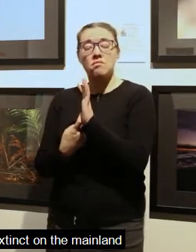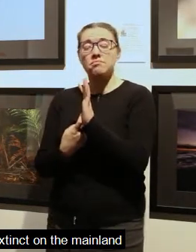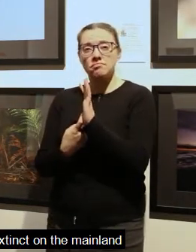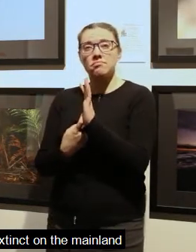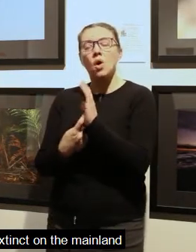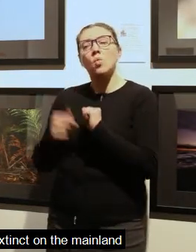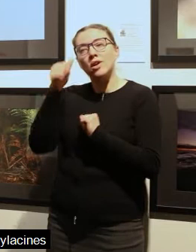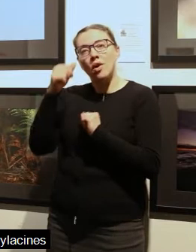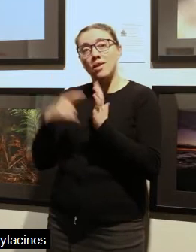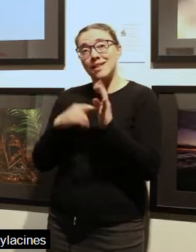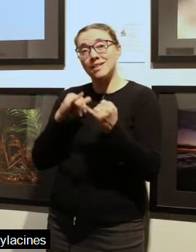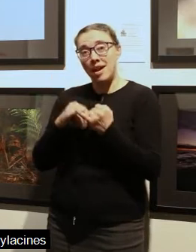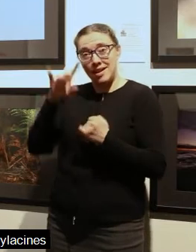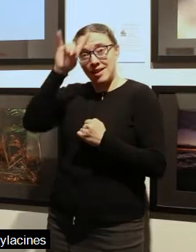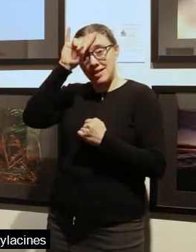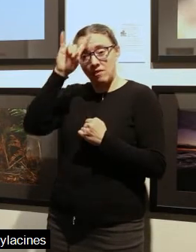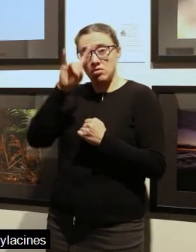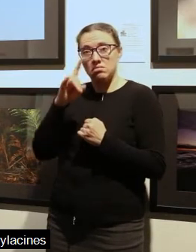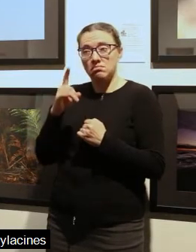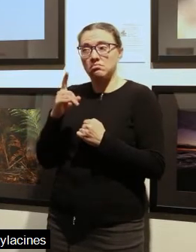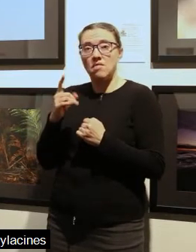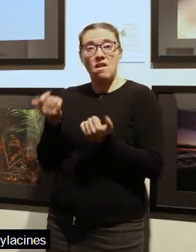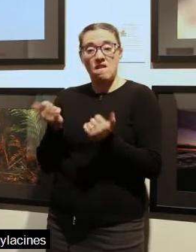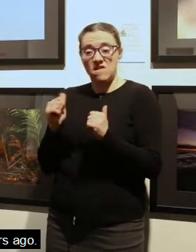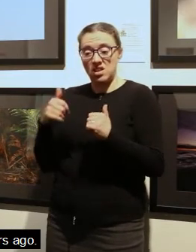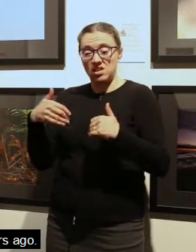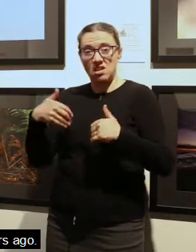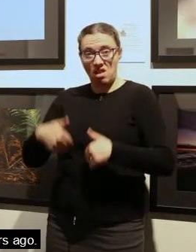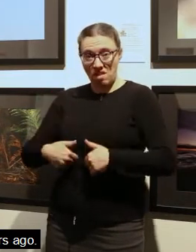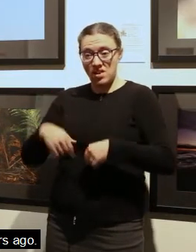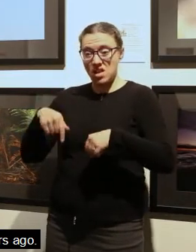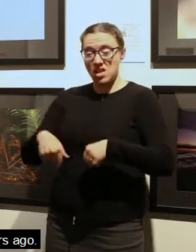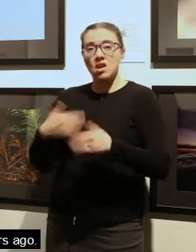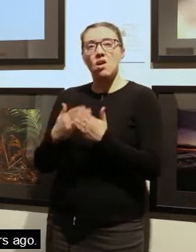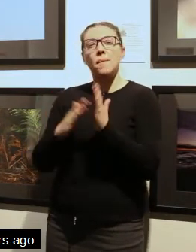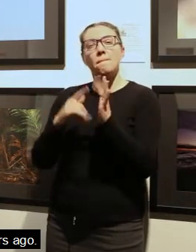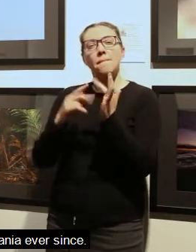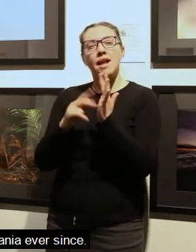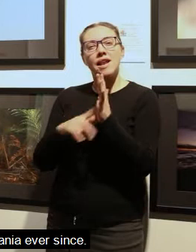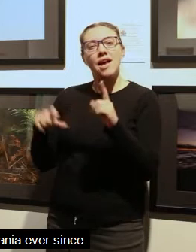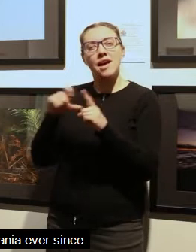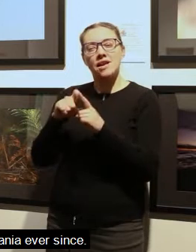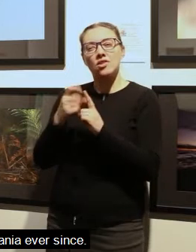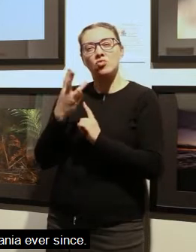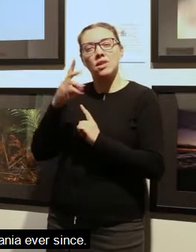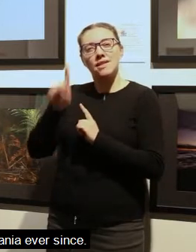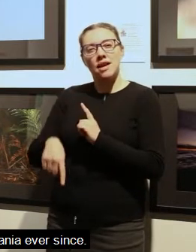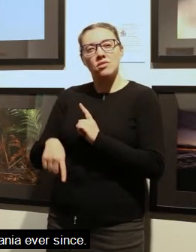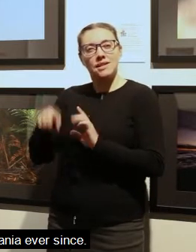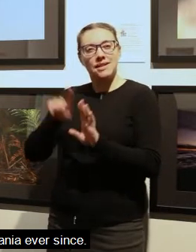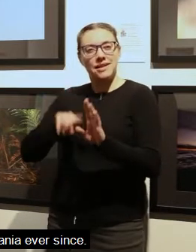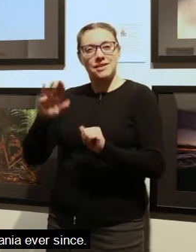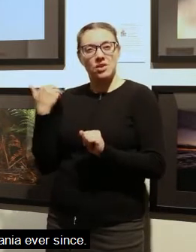on the mainland of Australia with thylacines around 3,000 years ago, and they've been